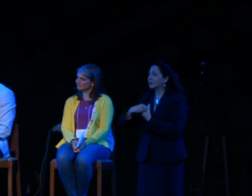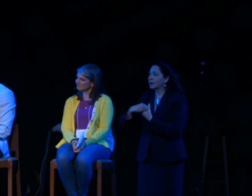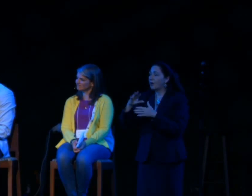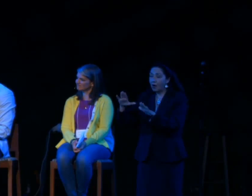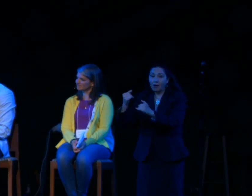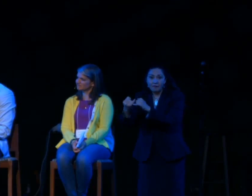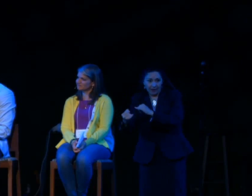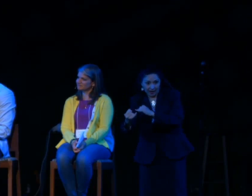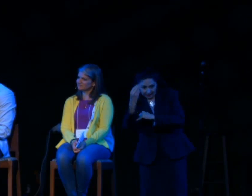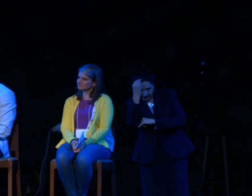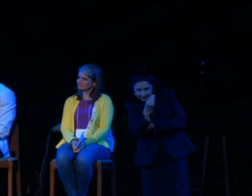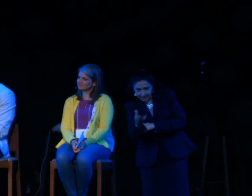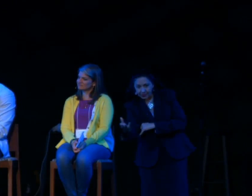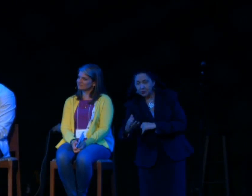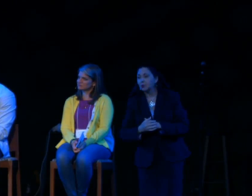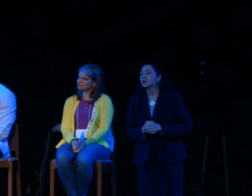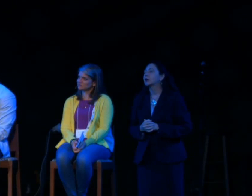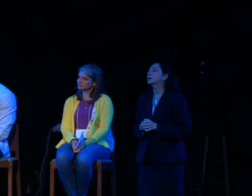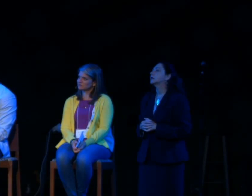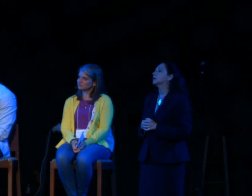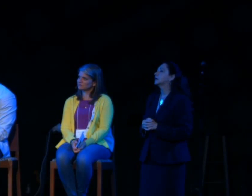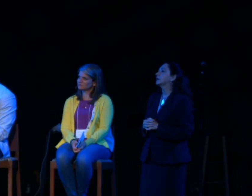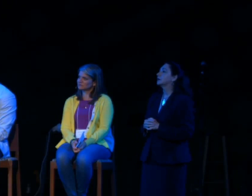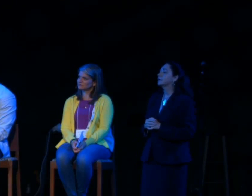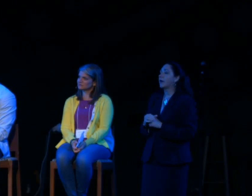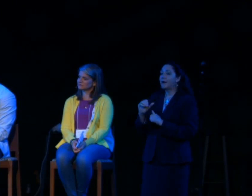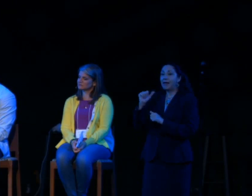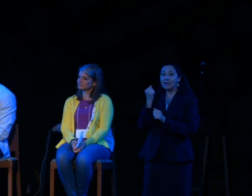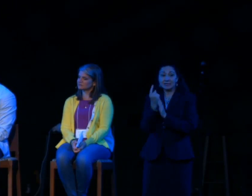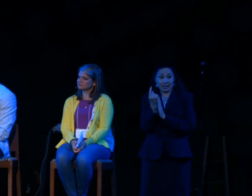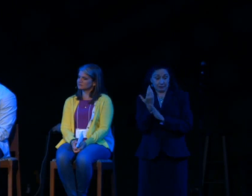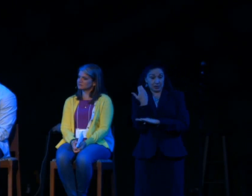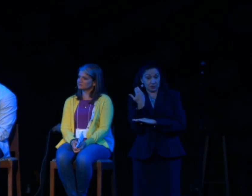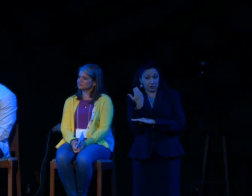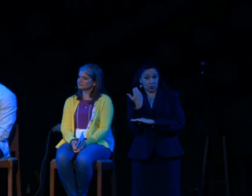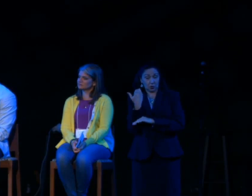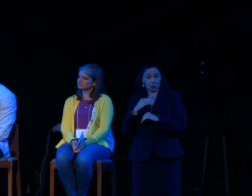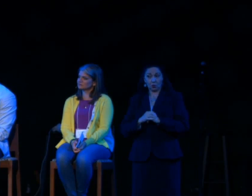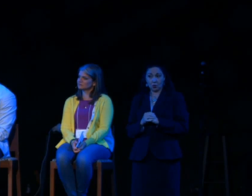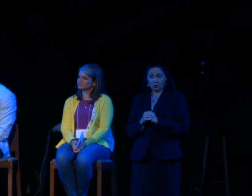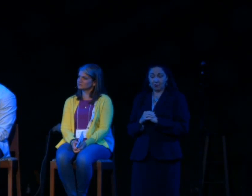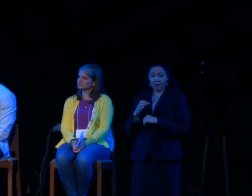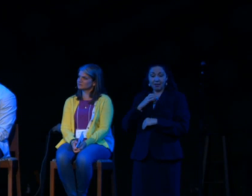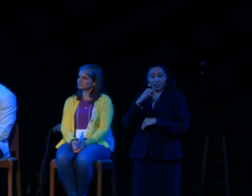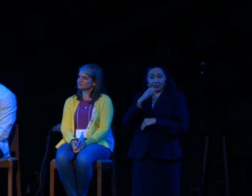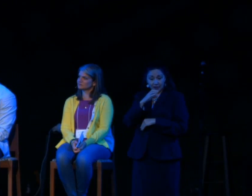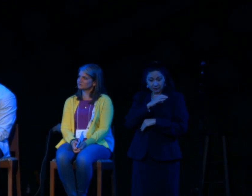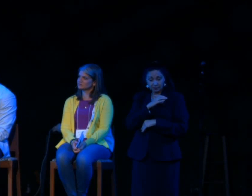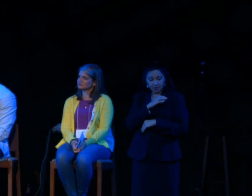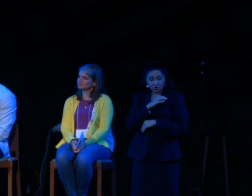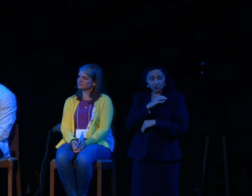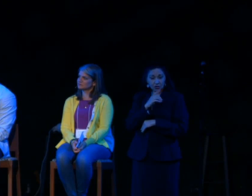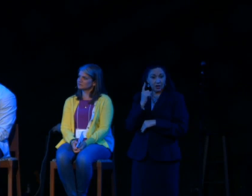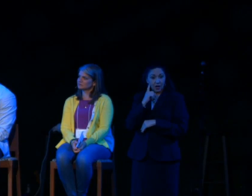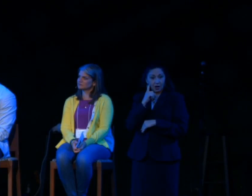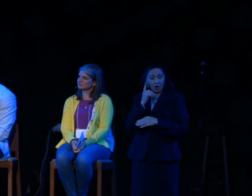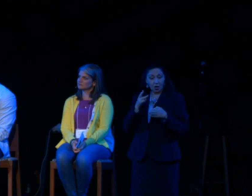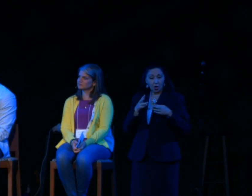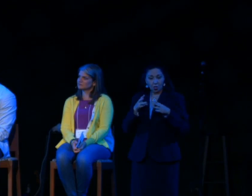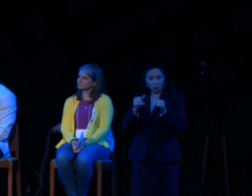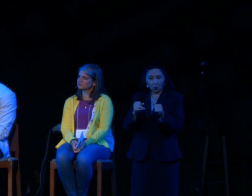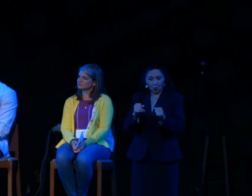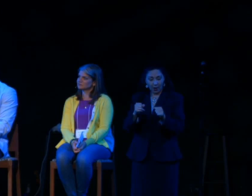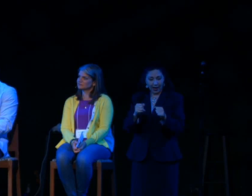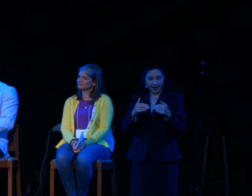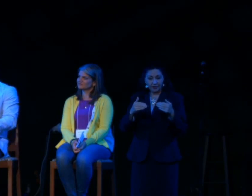Finally, I will tell you that as of 10 minutes ago, the Commission on the Way Forward's proposal was posted